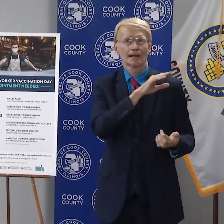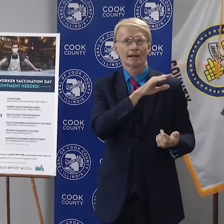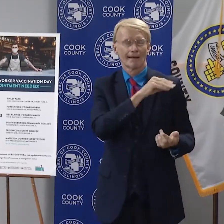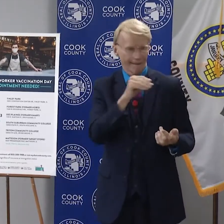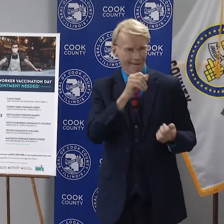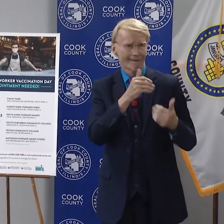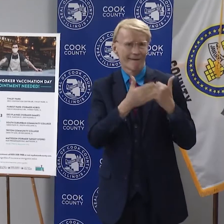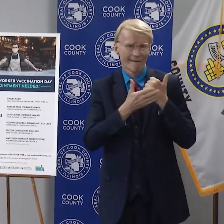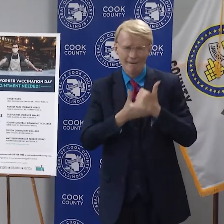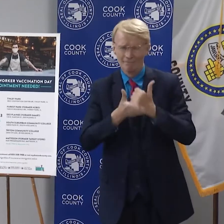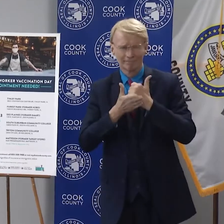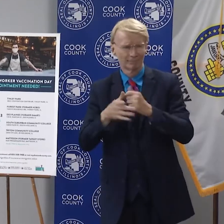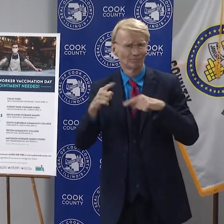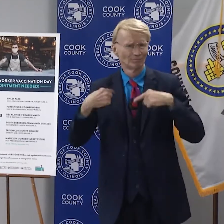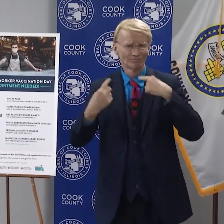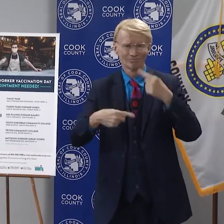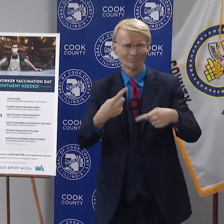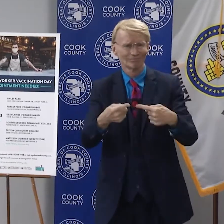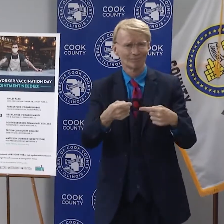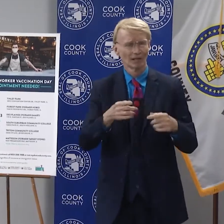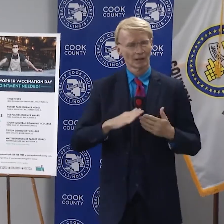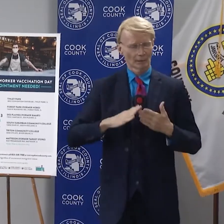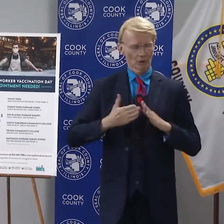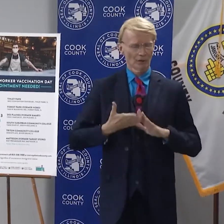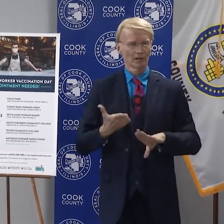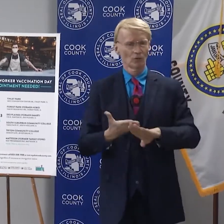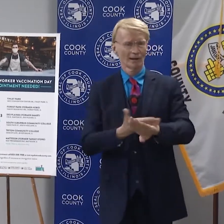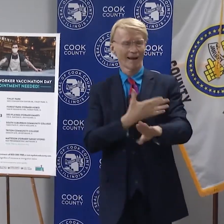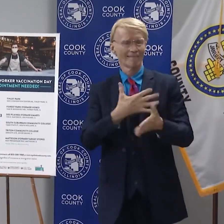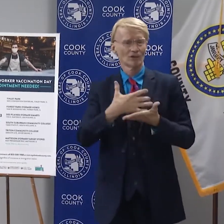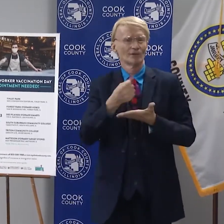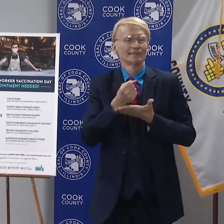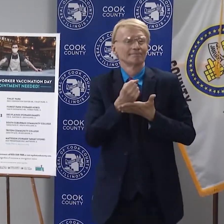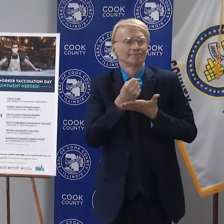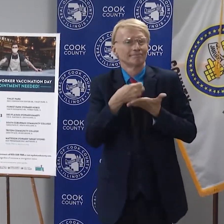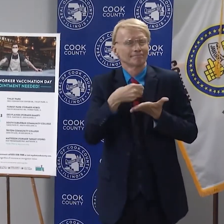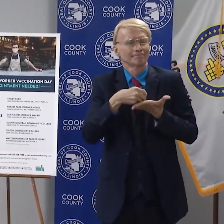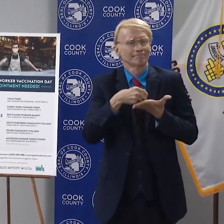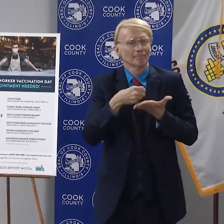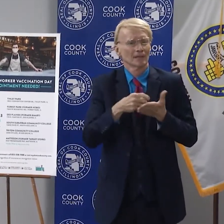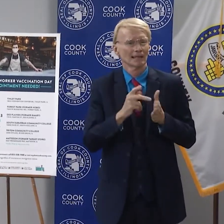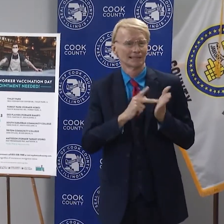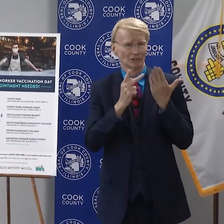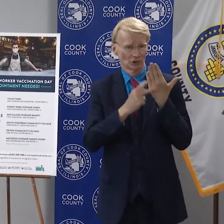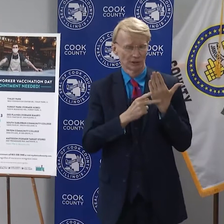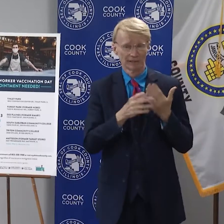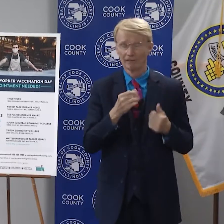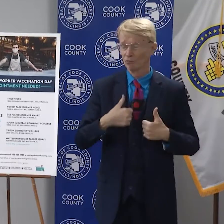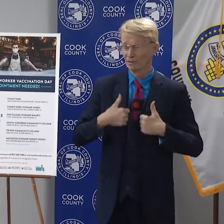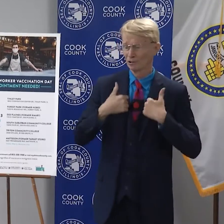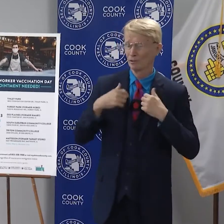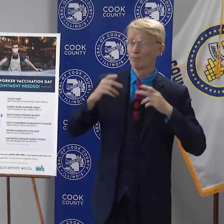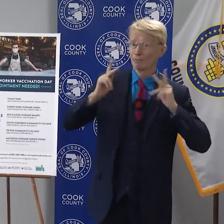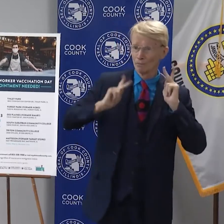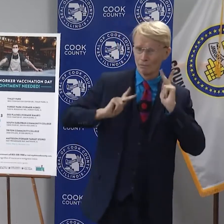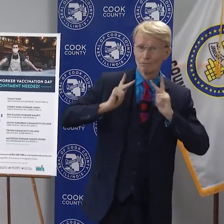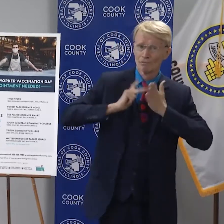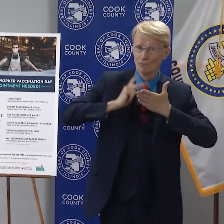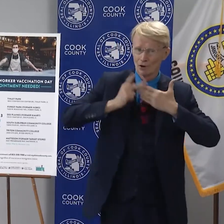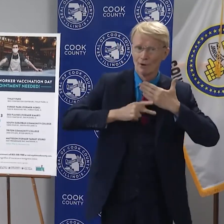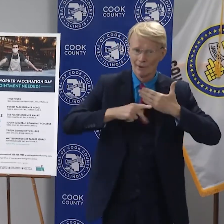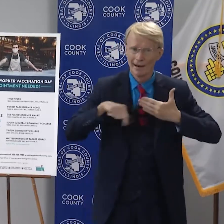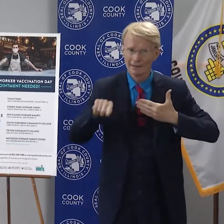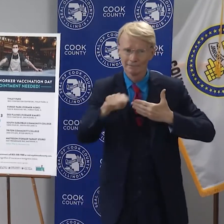of the way through the Community Recovery Initiative, rental assistance programs for residents, very important, and deferred taxes